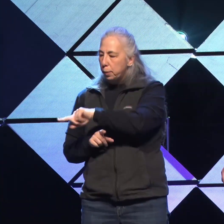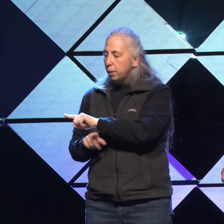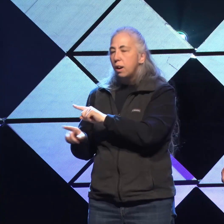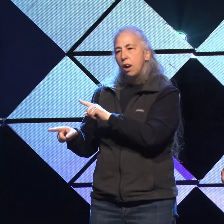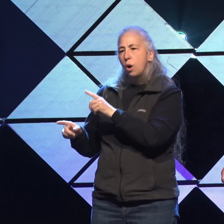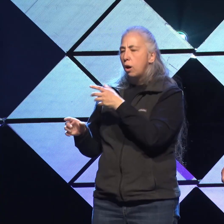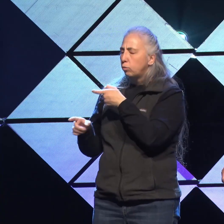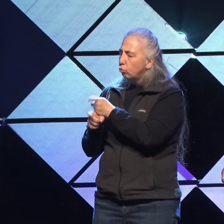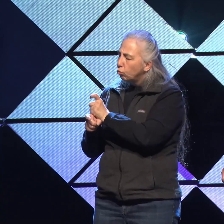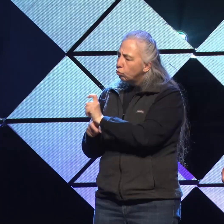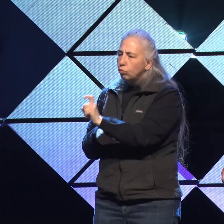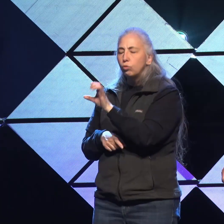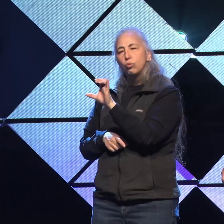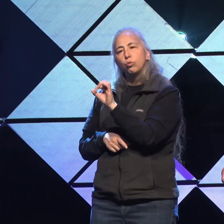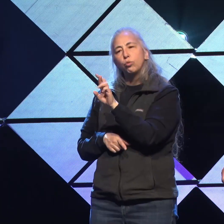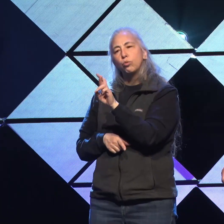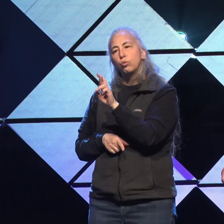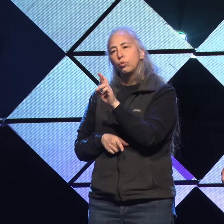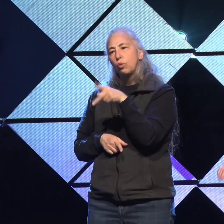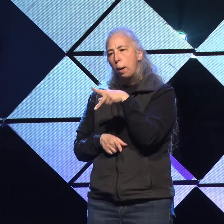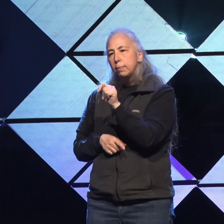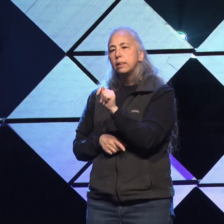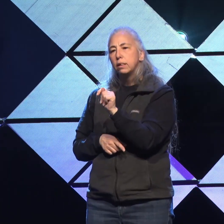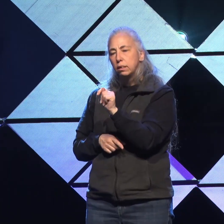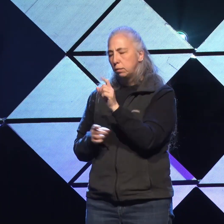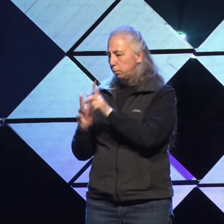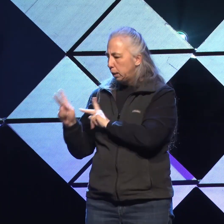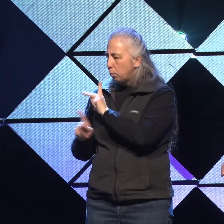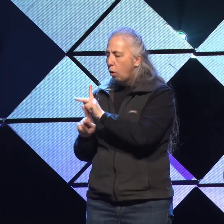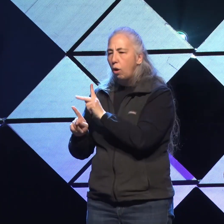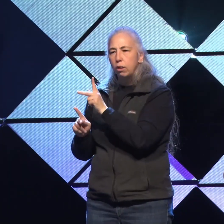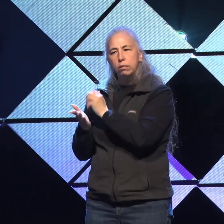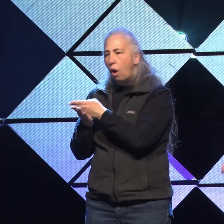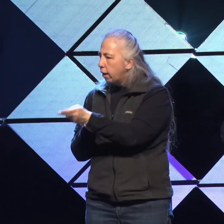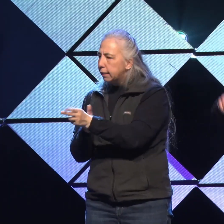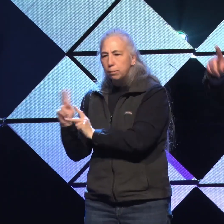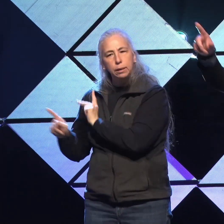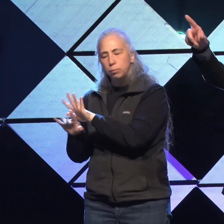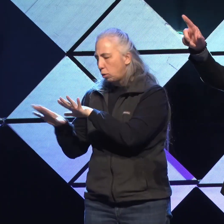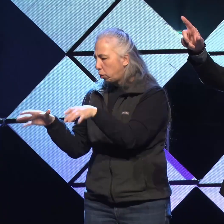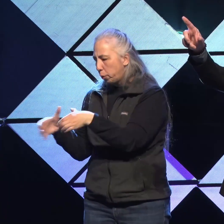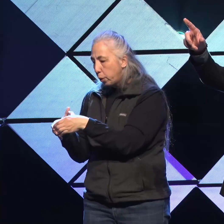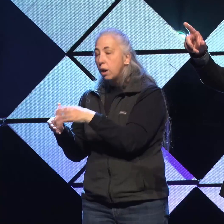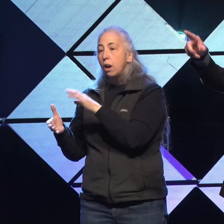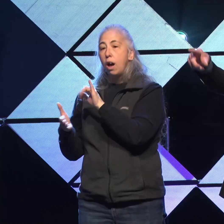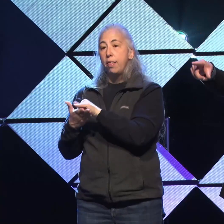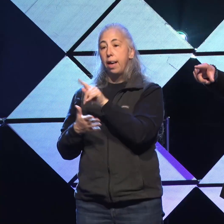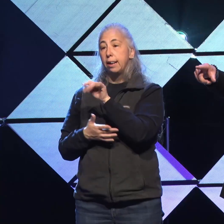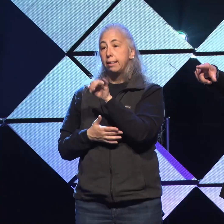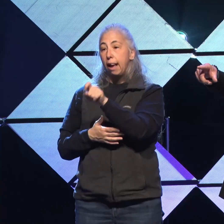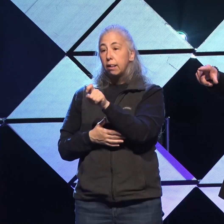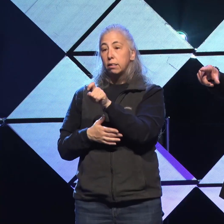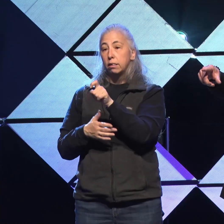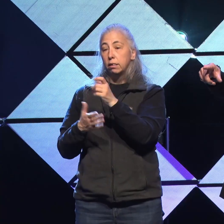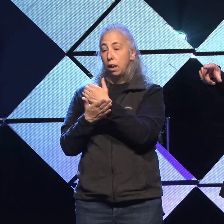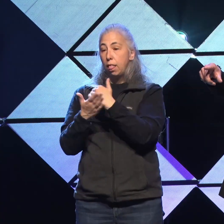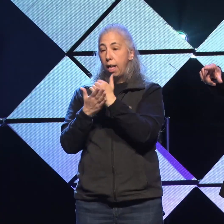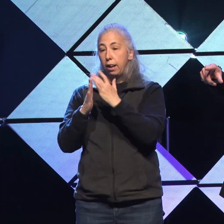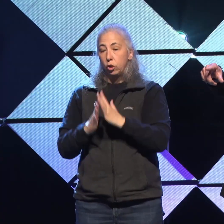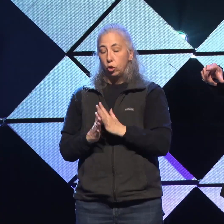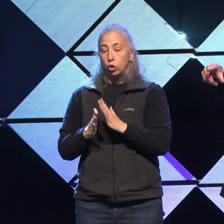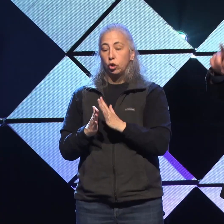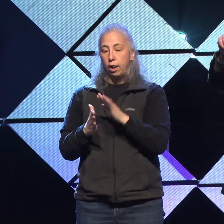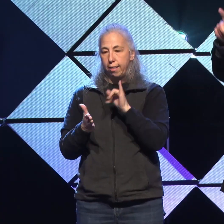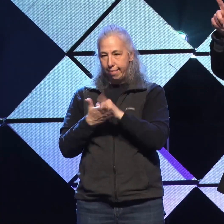corrupt, very dishonest. This tax collector, we're told in the story, he stood at a distance in the temple that